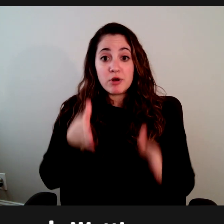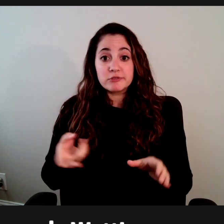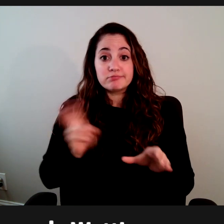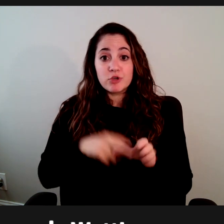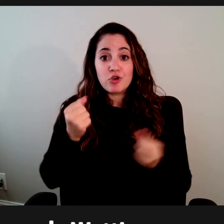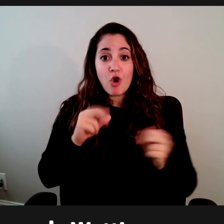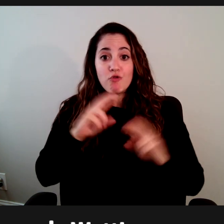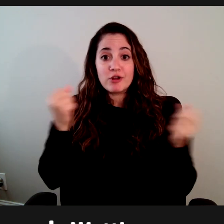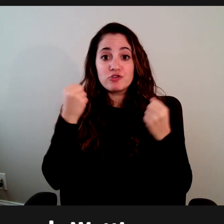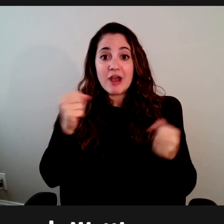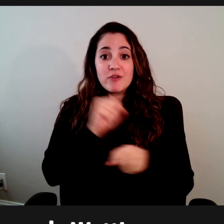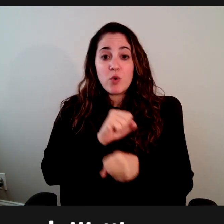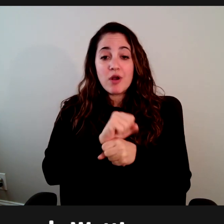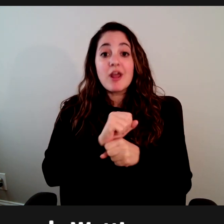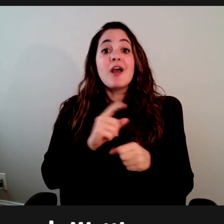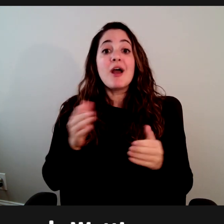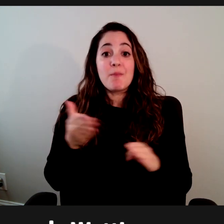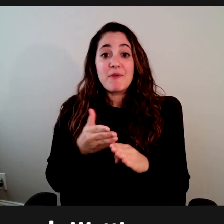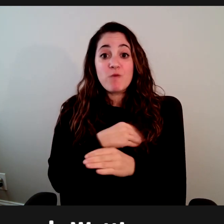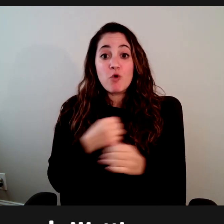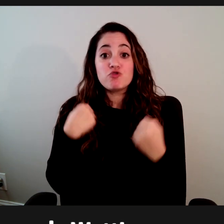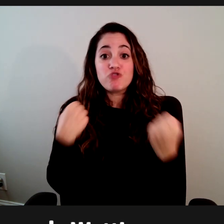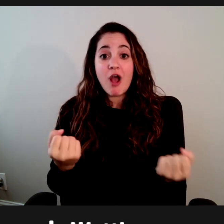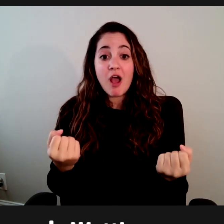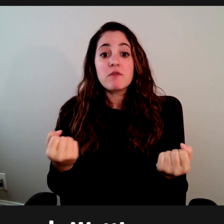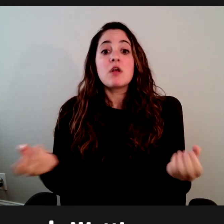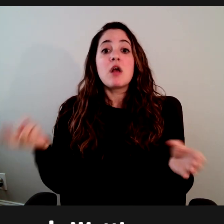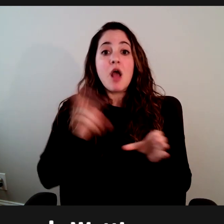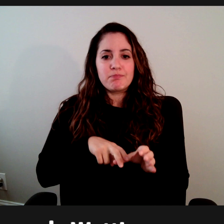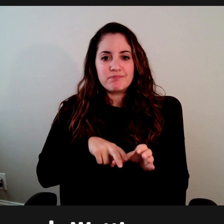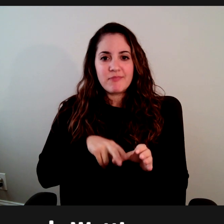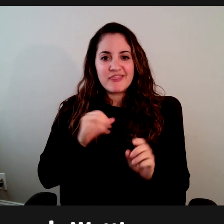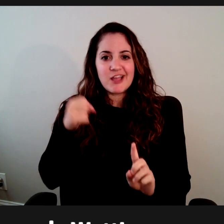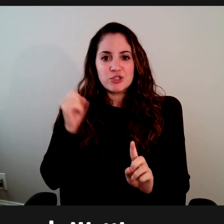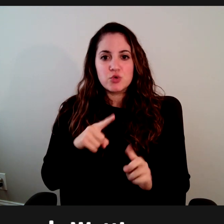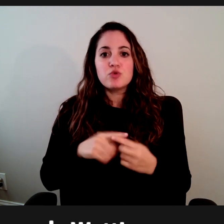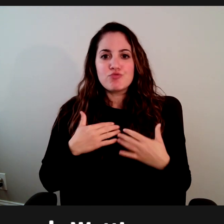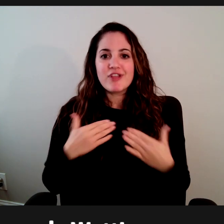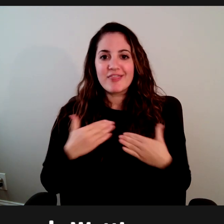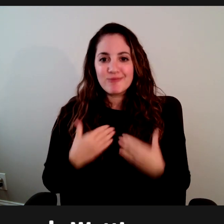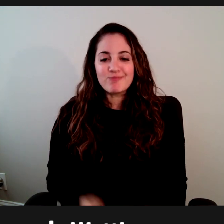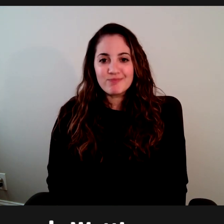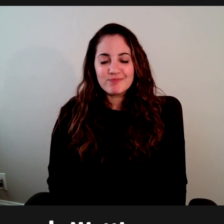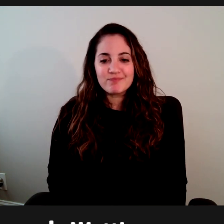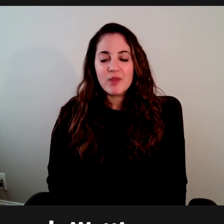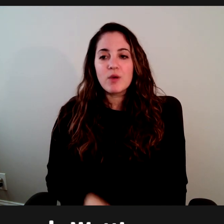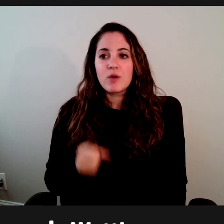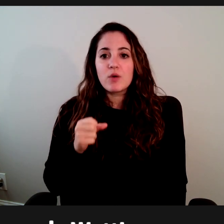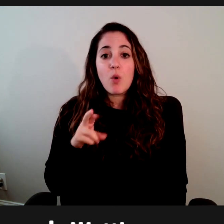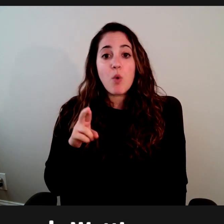like, that's the time, like somehow getting into their vehicle, like that will be like a cue.